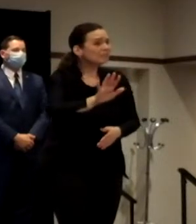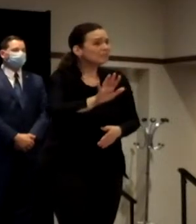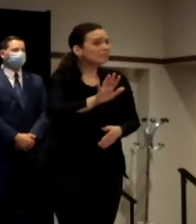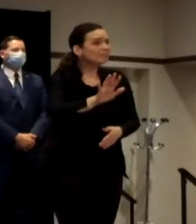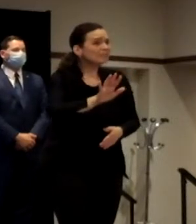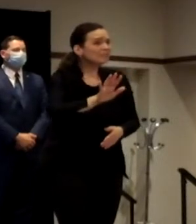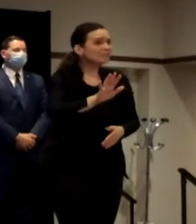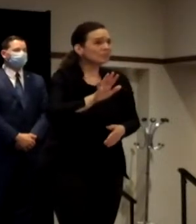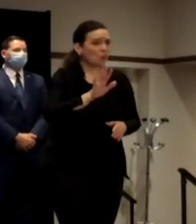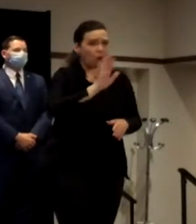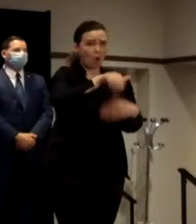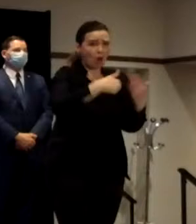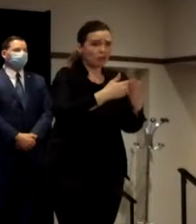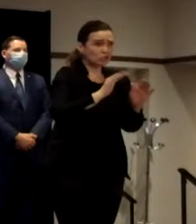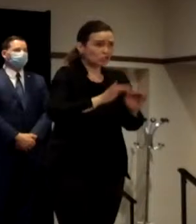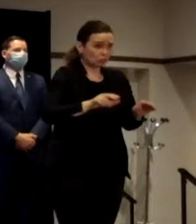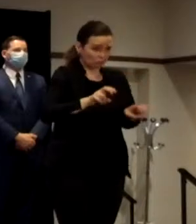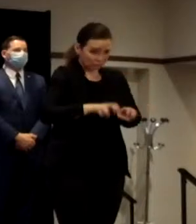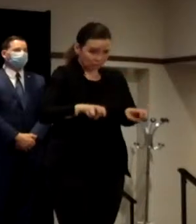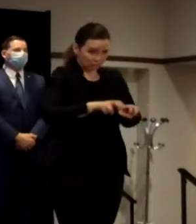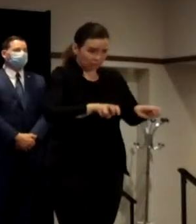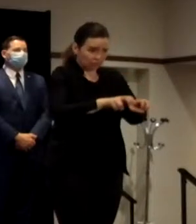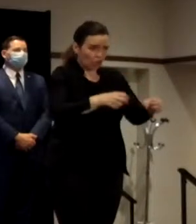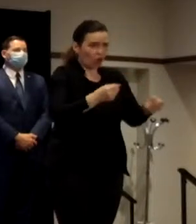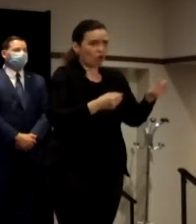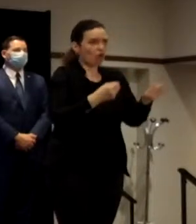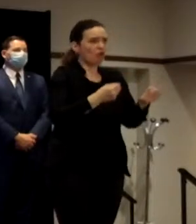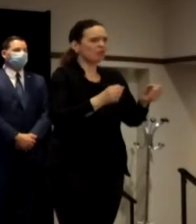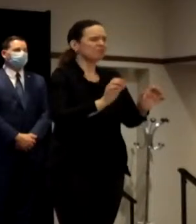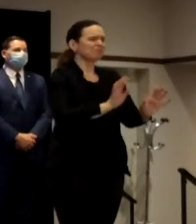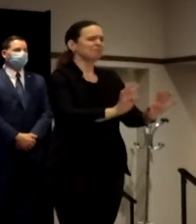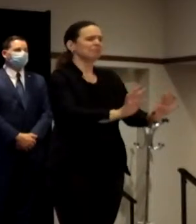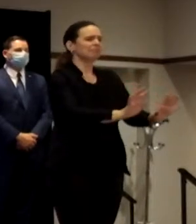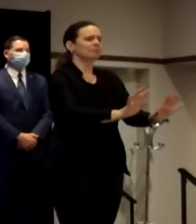take it all. No, that's no for that. That is very important to remember.